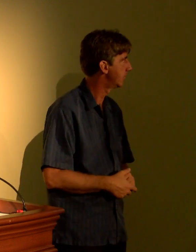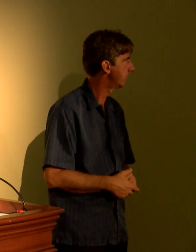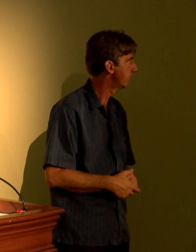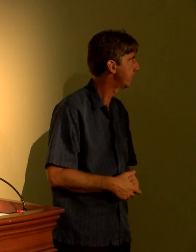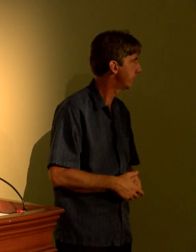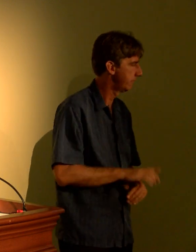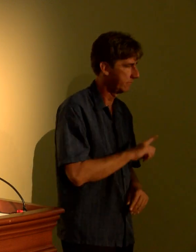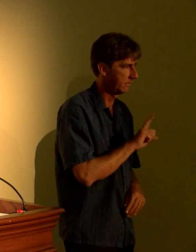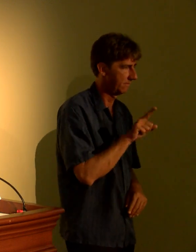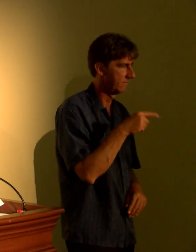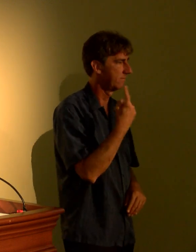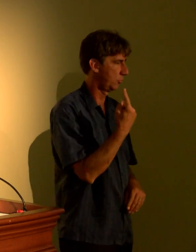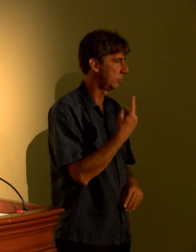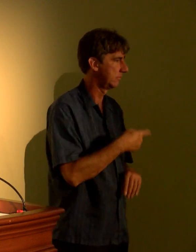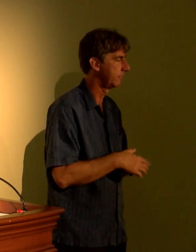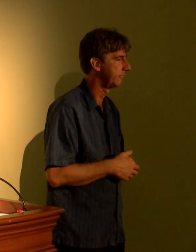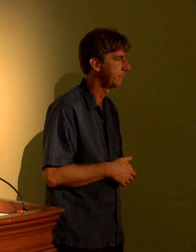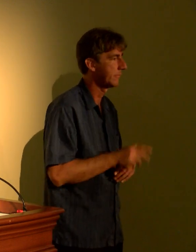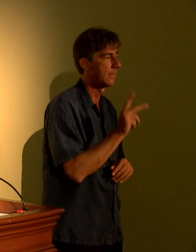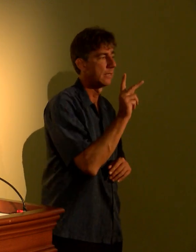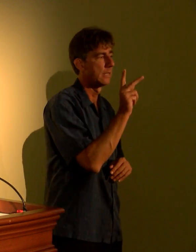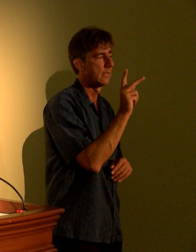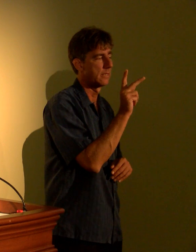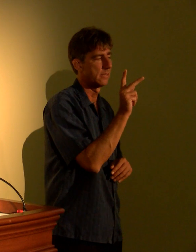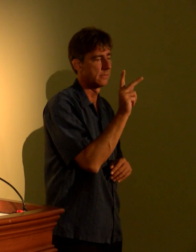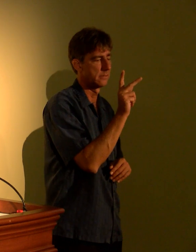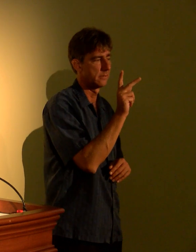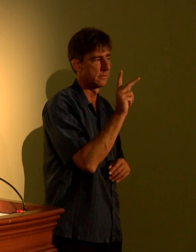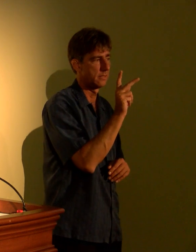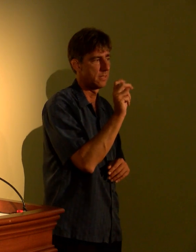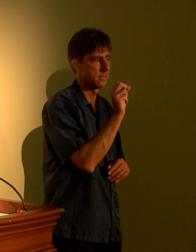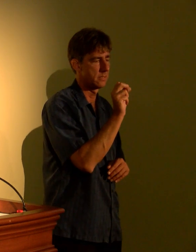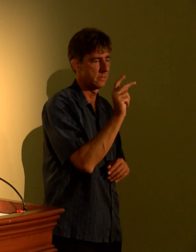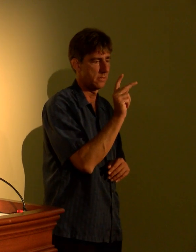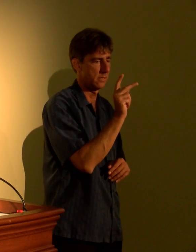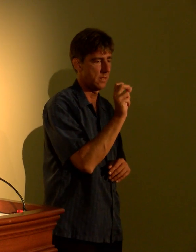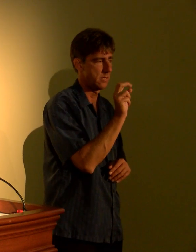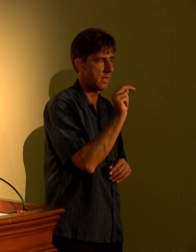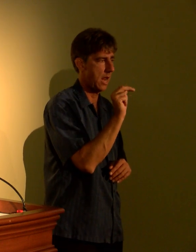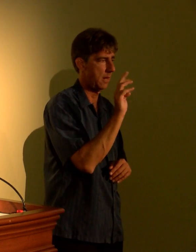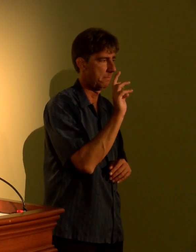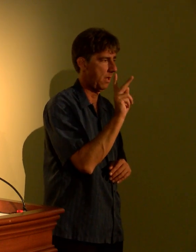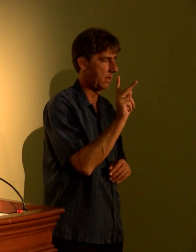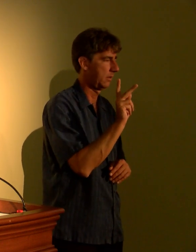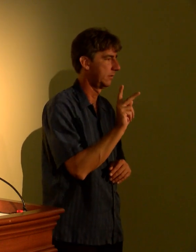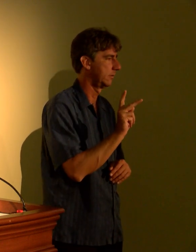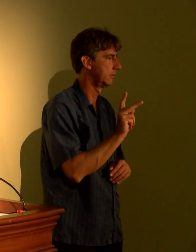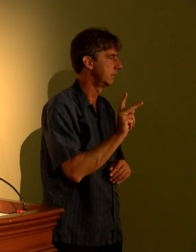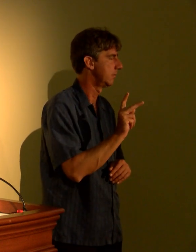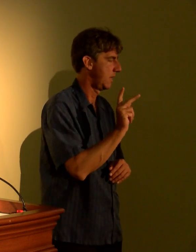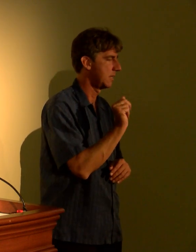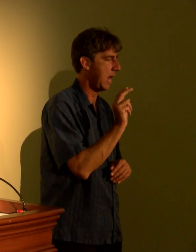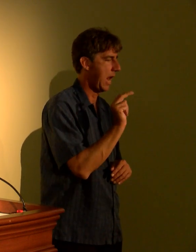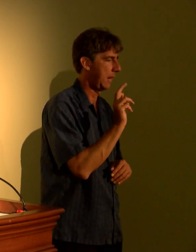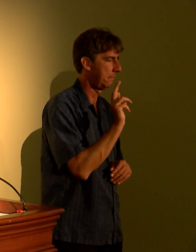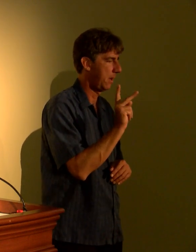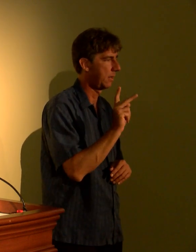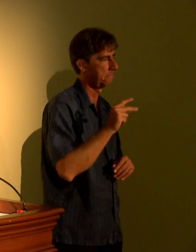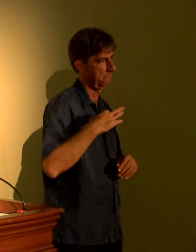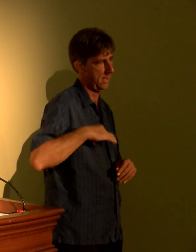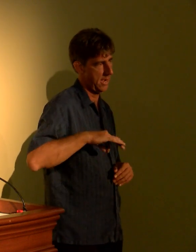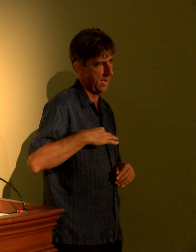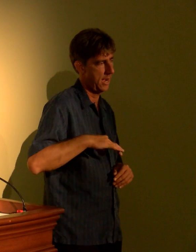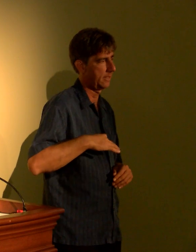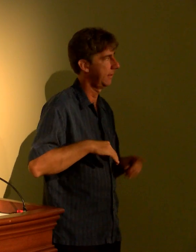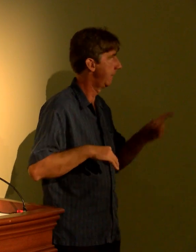This was done in Kennebunkport, Maine, and Francis O. Watts grew up to